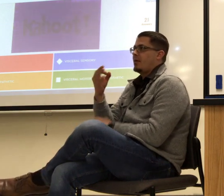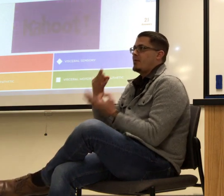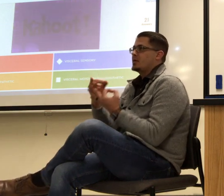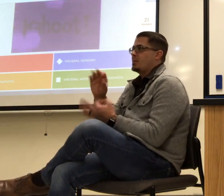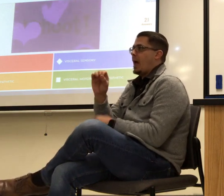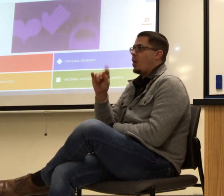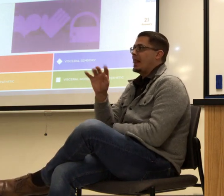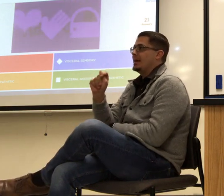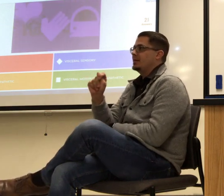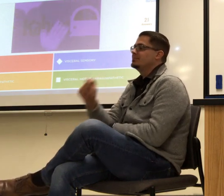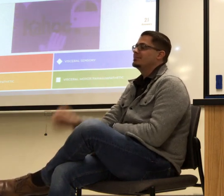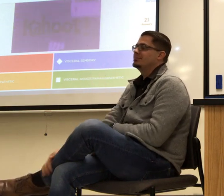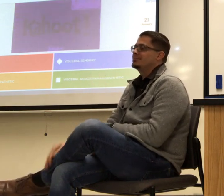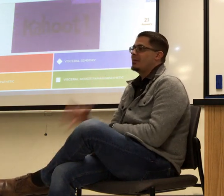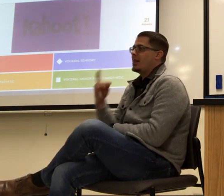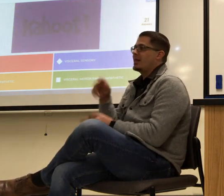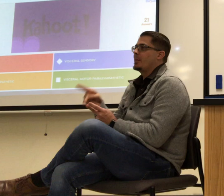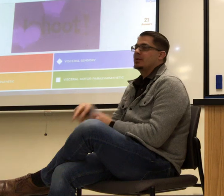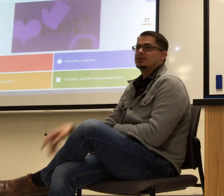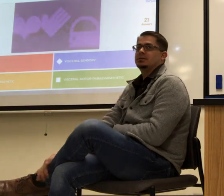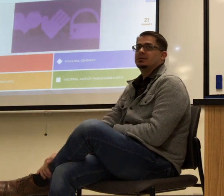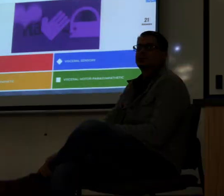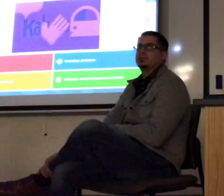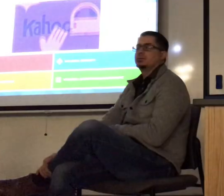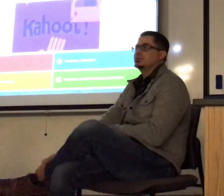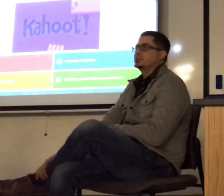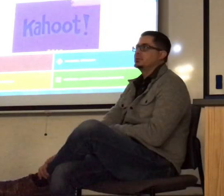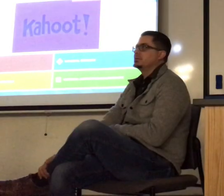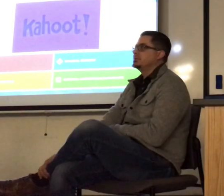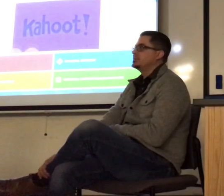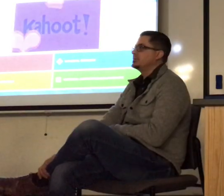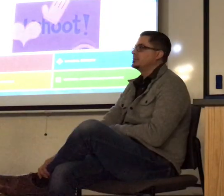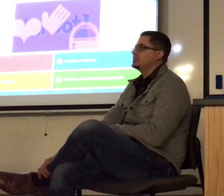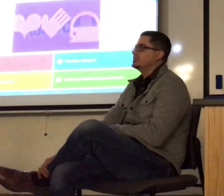Oh, you can't see, huh?